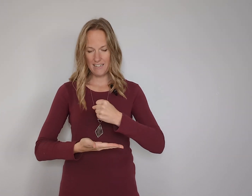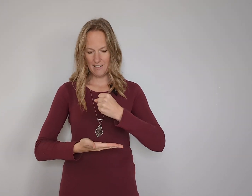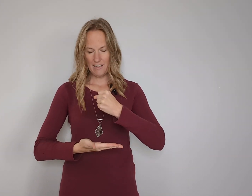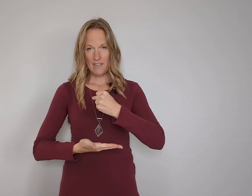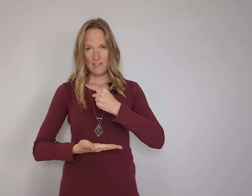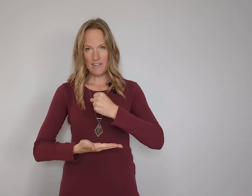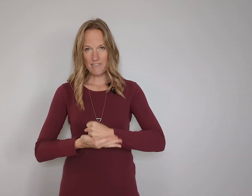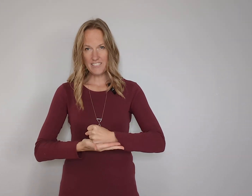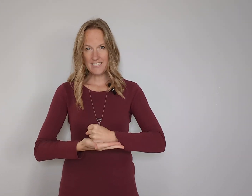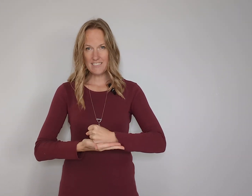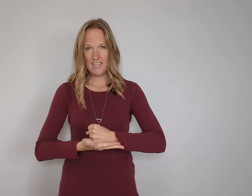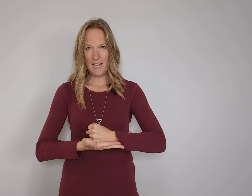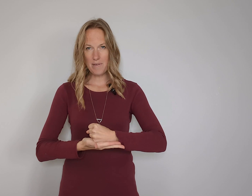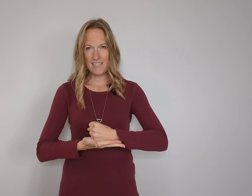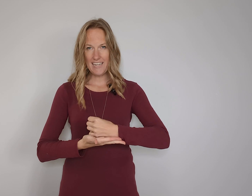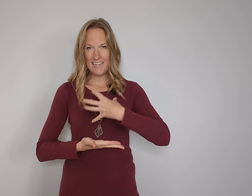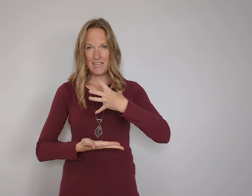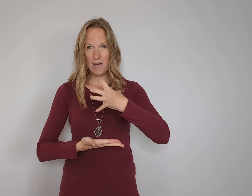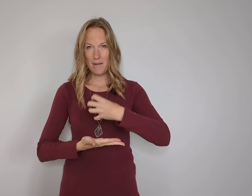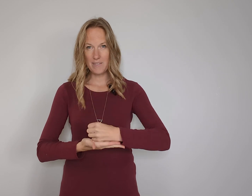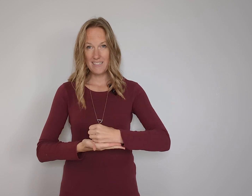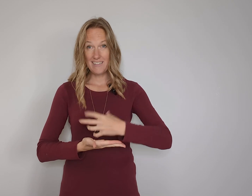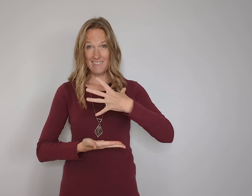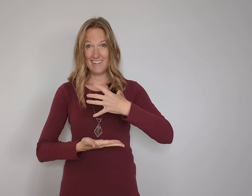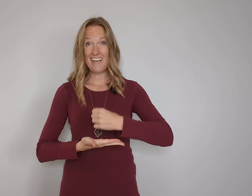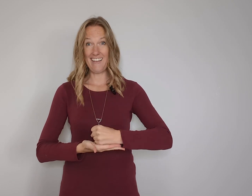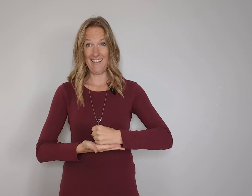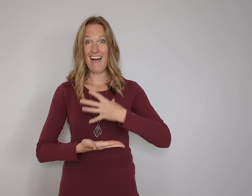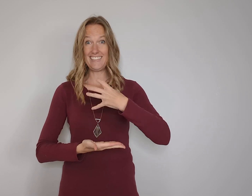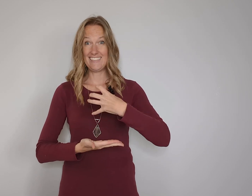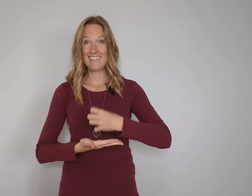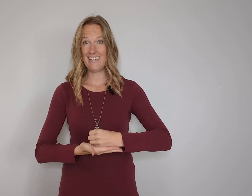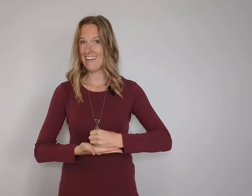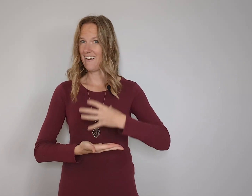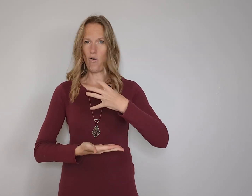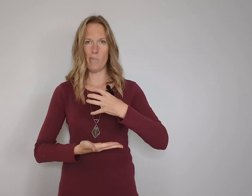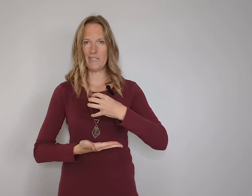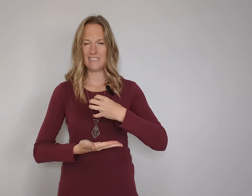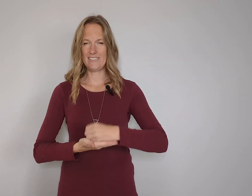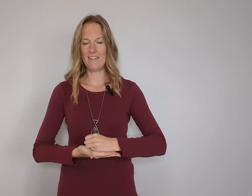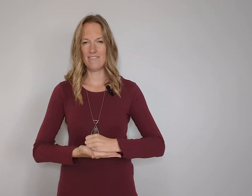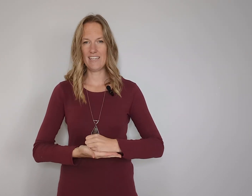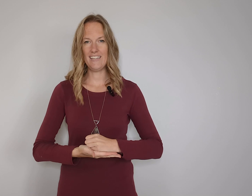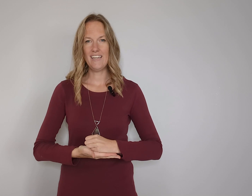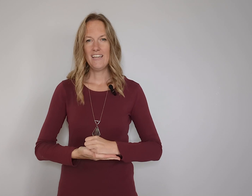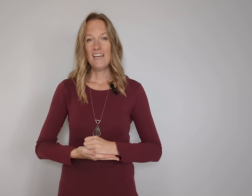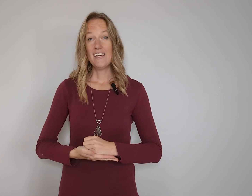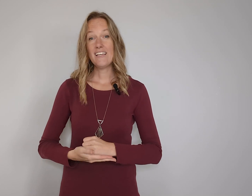here. You got your fist on top, and then you kind of come up. I got a lot, okay? I got a whole bunch of stuff, okay? And